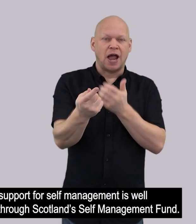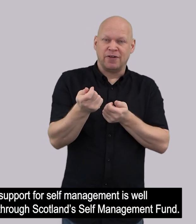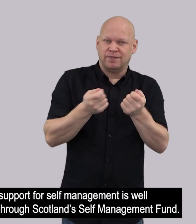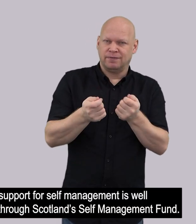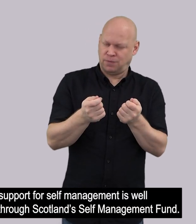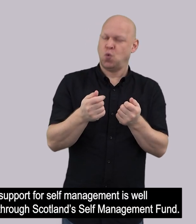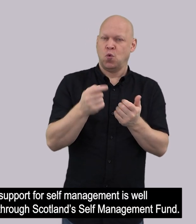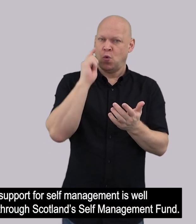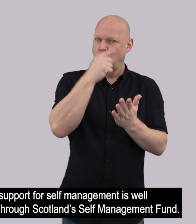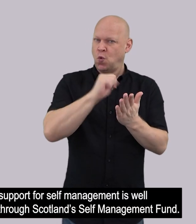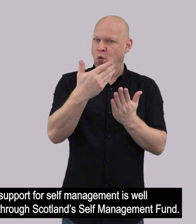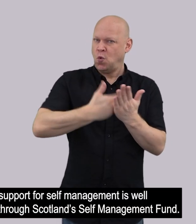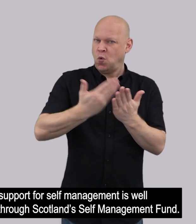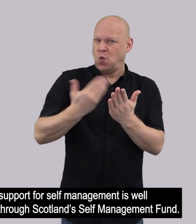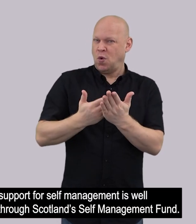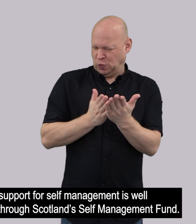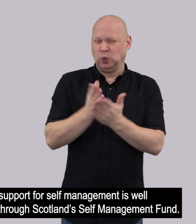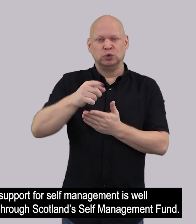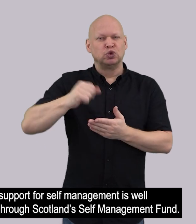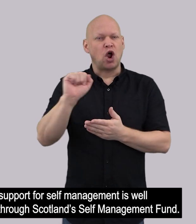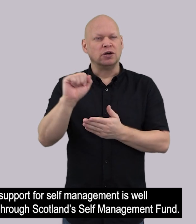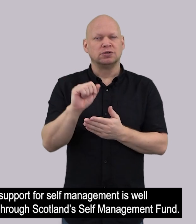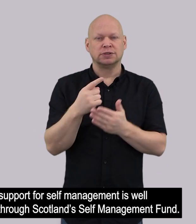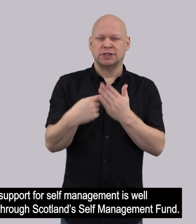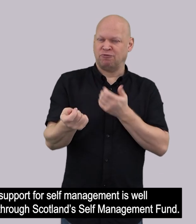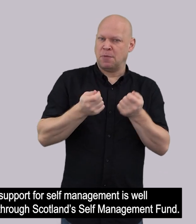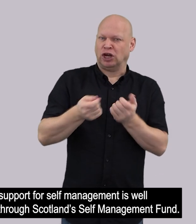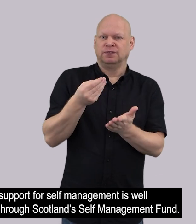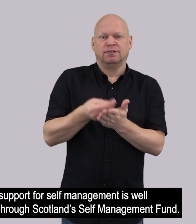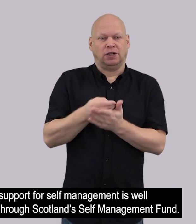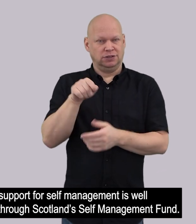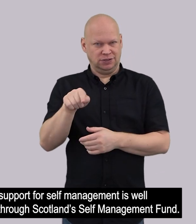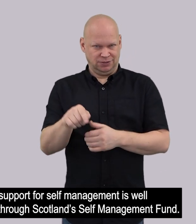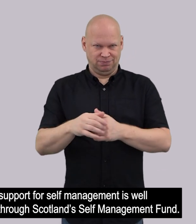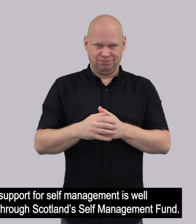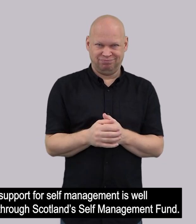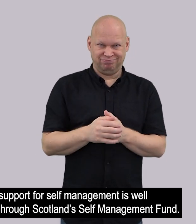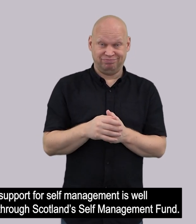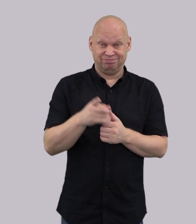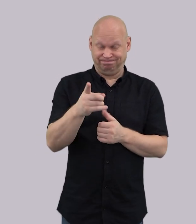The value of support for self-management is well evidenced, including through Scotland's Self-Management Fund.